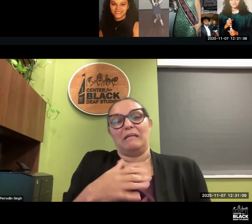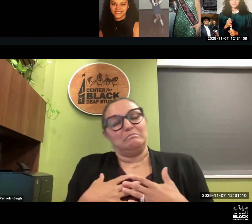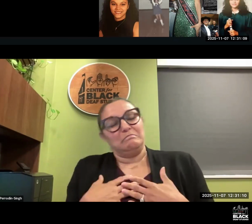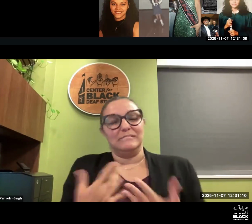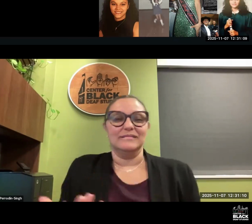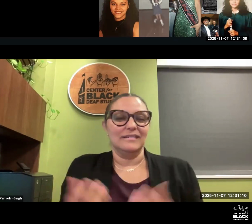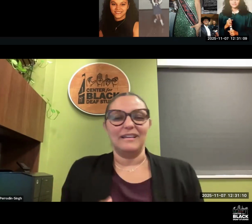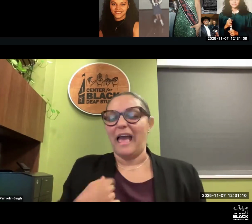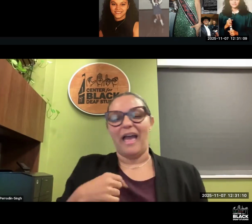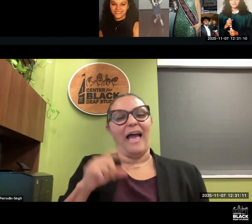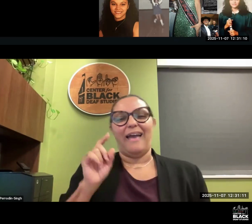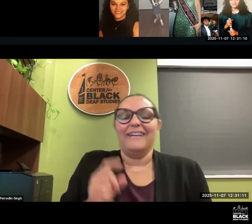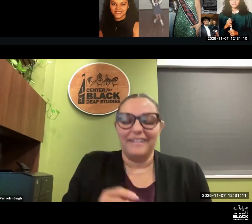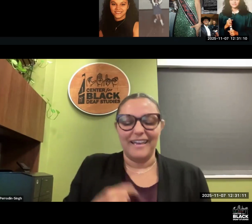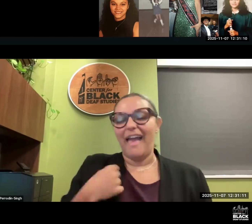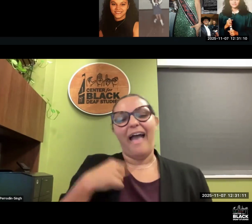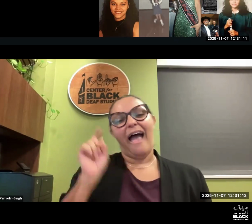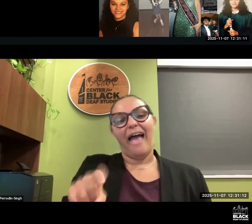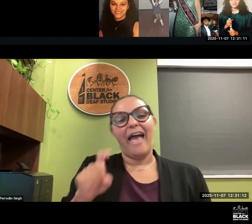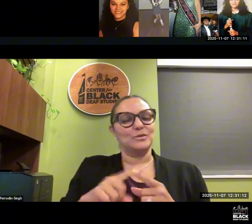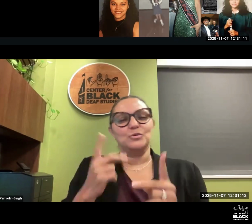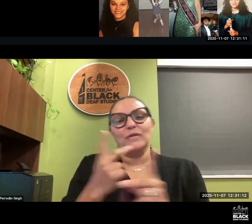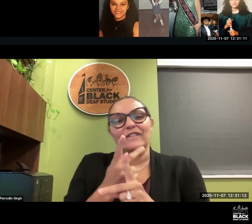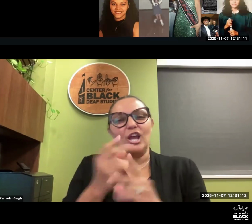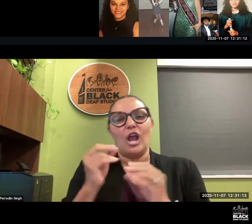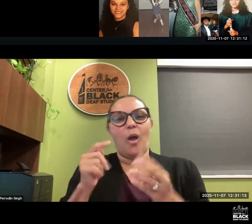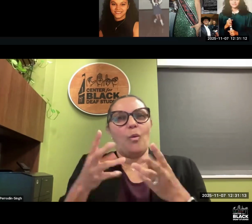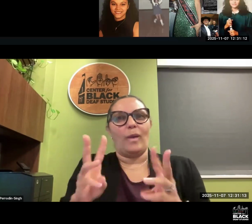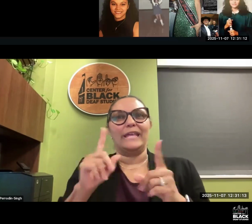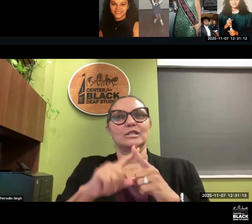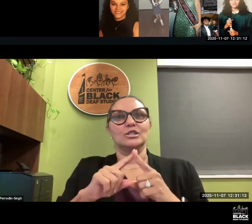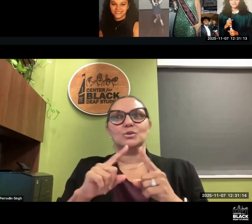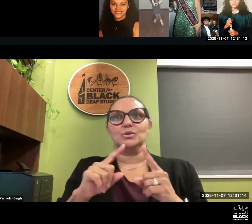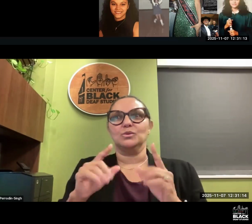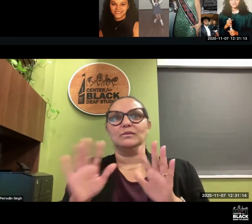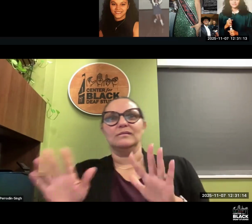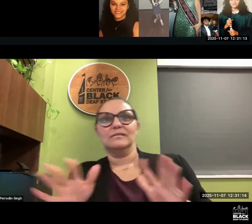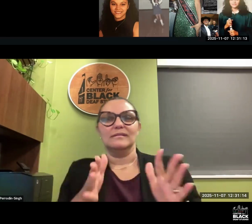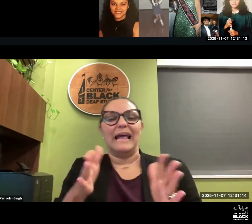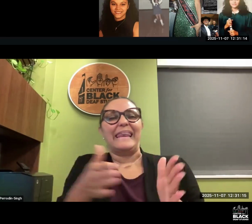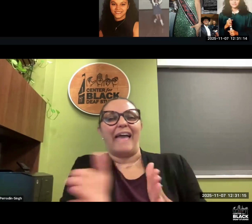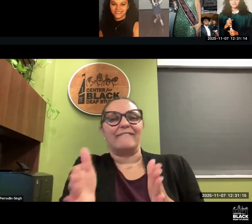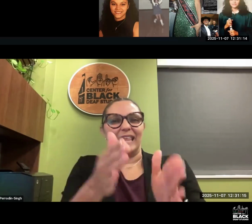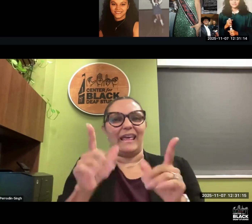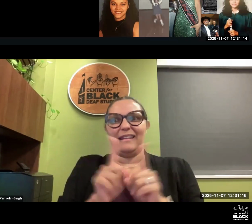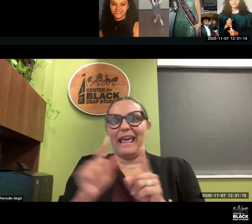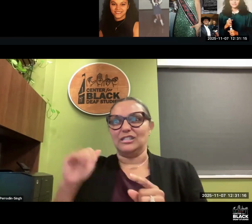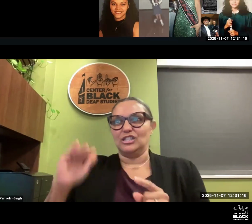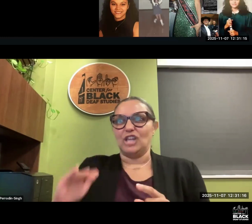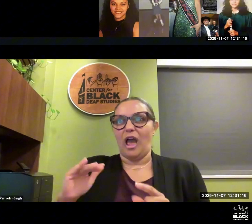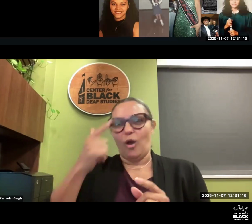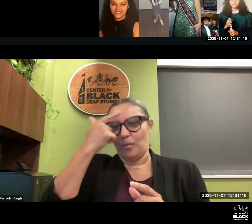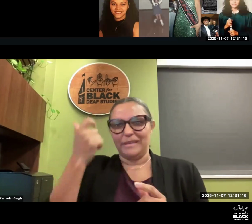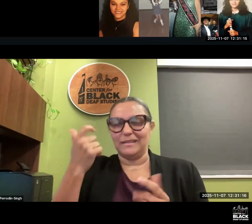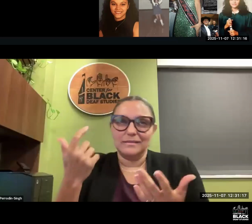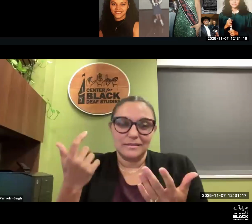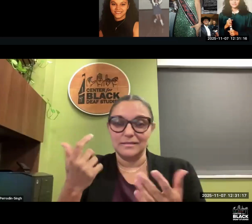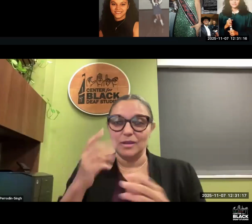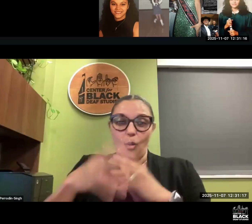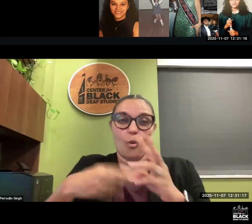I'm special. You're not. Special. You're not. And so I had to just be figure out ways to navigate that experience